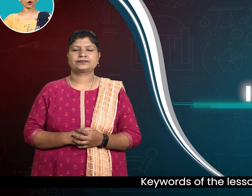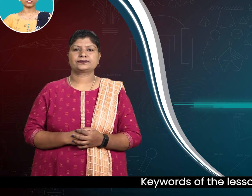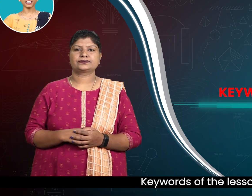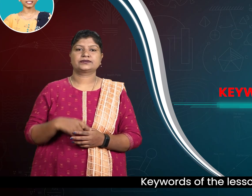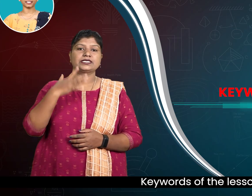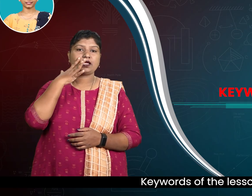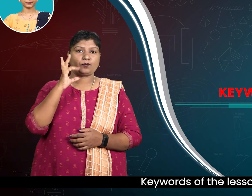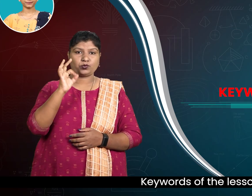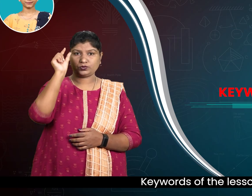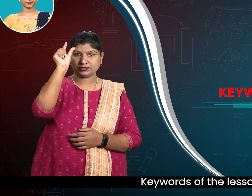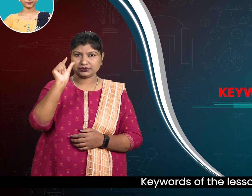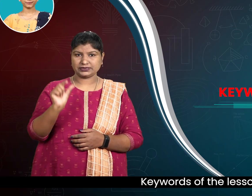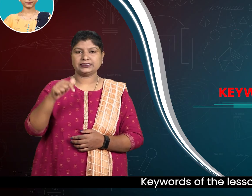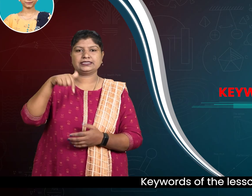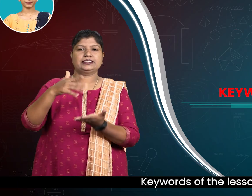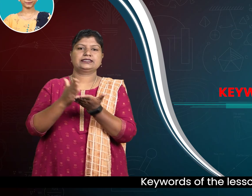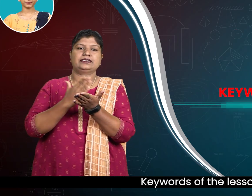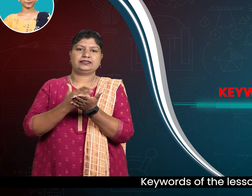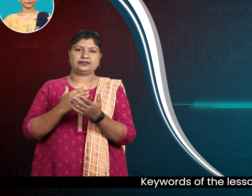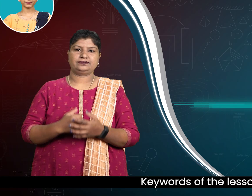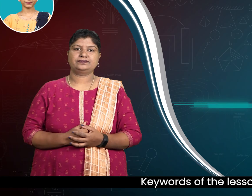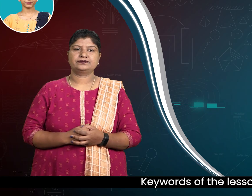Keywords of the lesson.